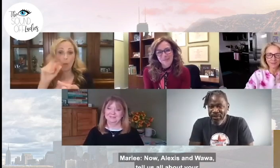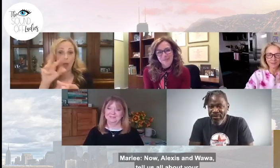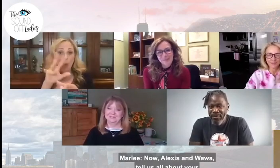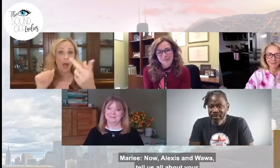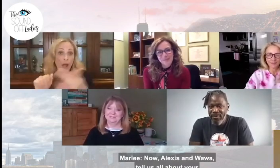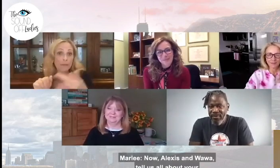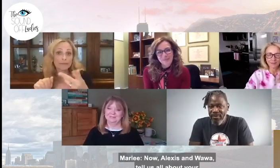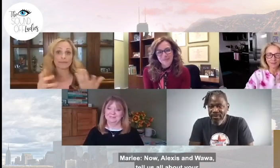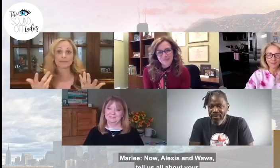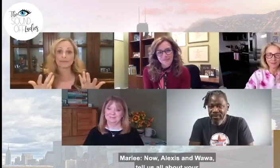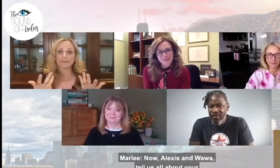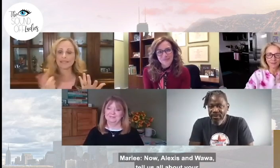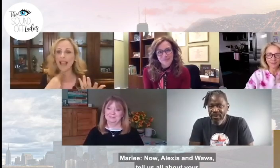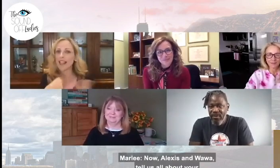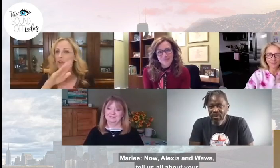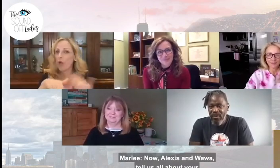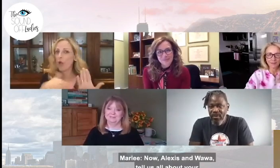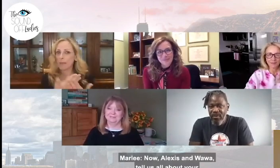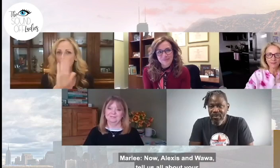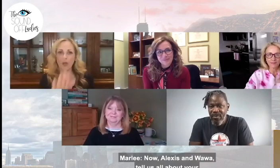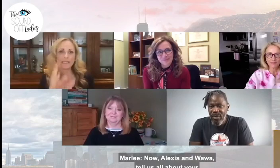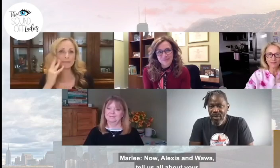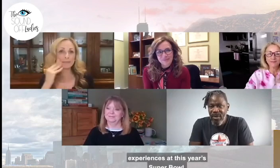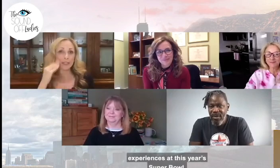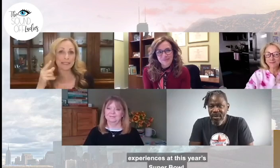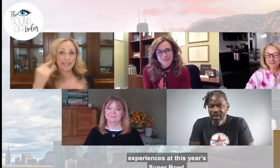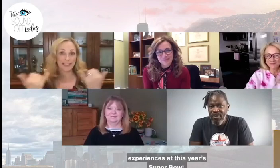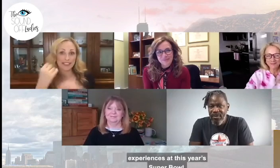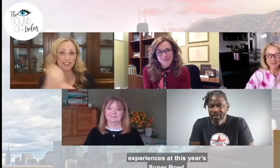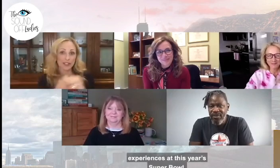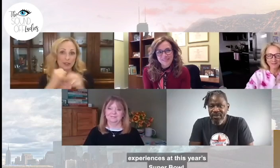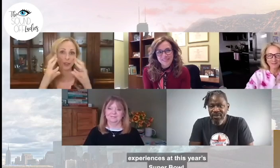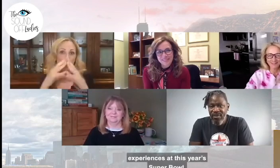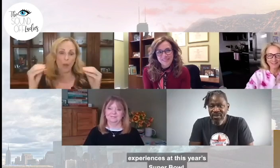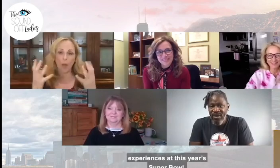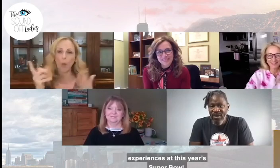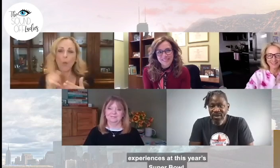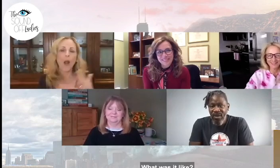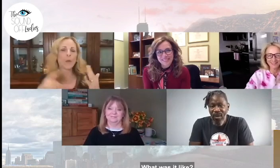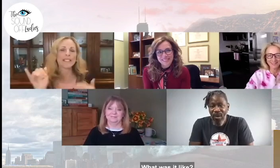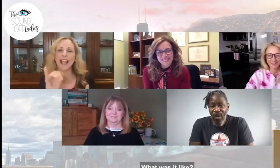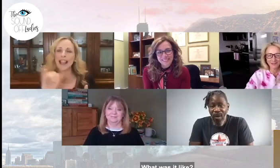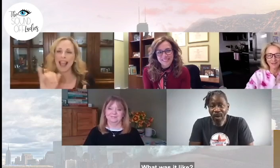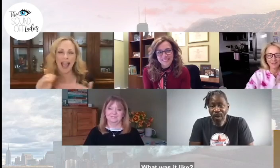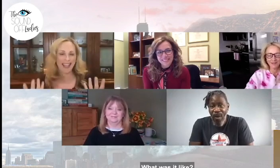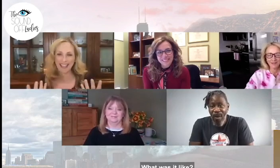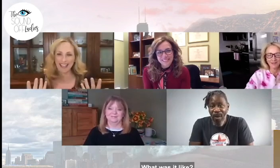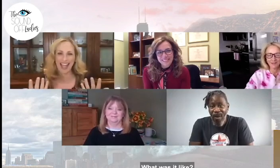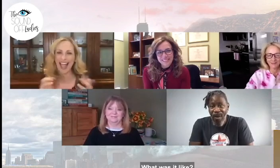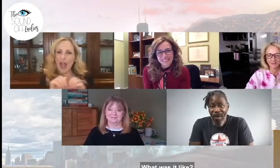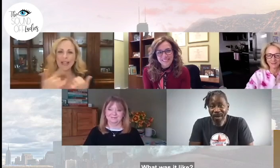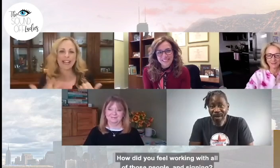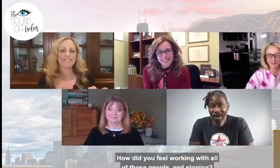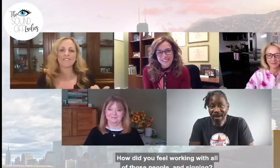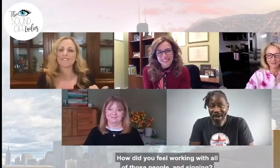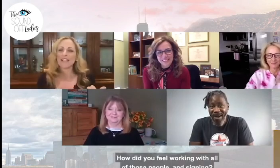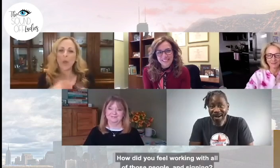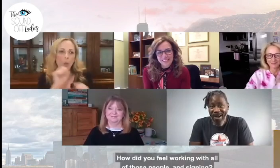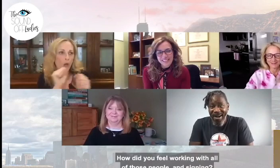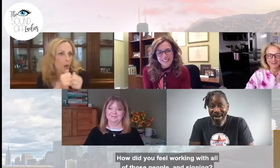Now, Alexis and Wawa, tell us more about your experience this year. What was it like, and how did it feel